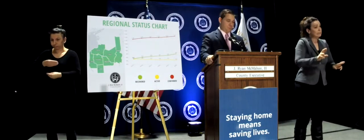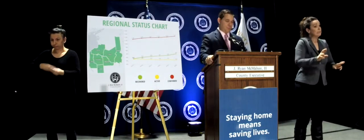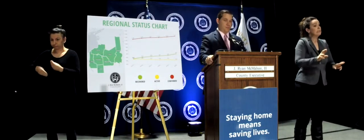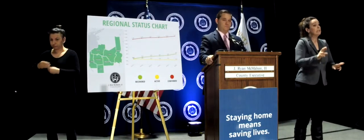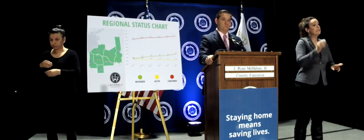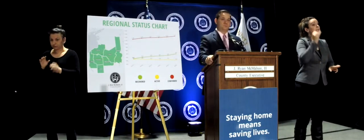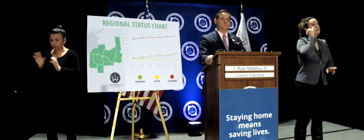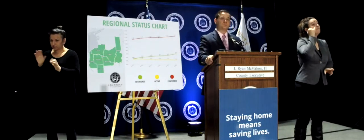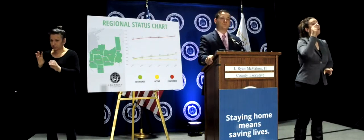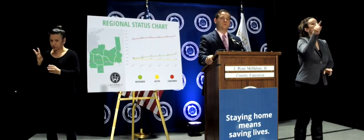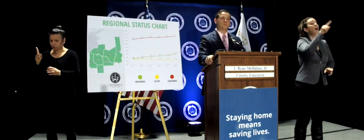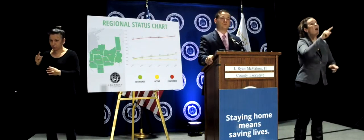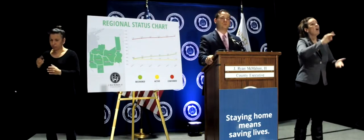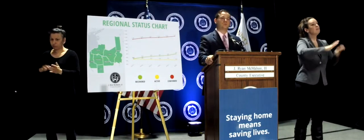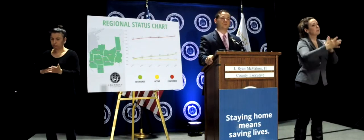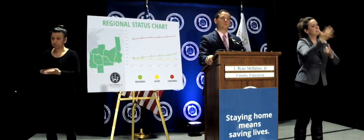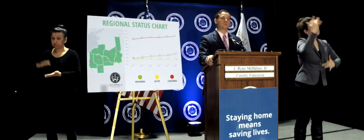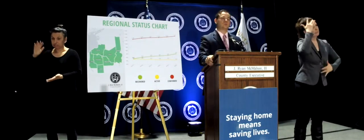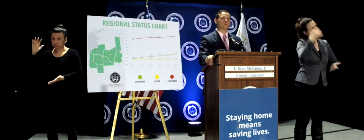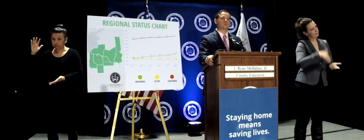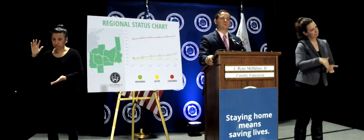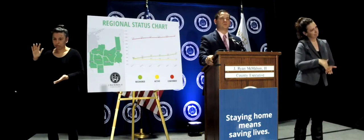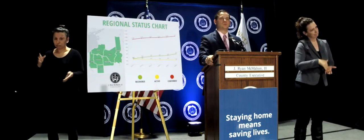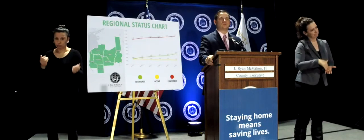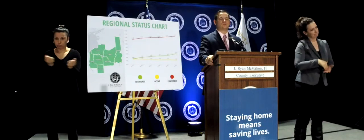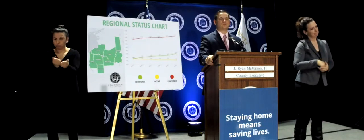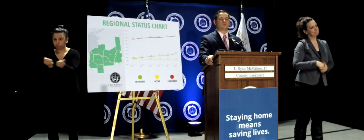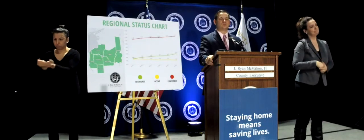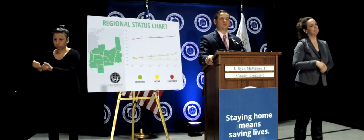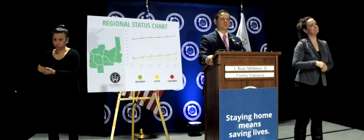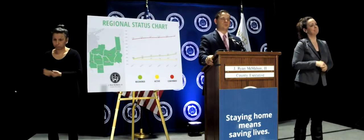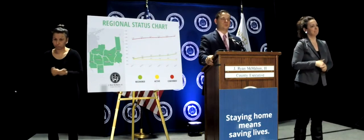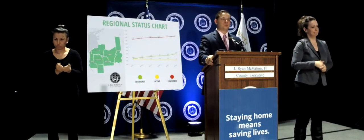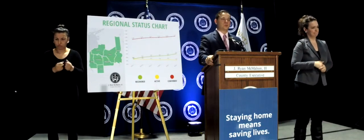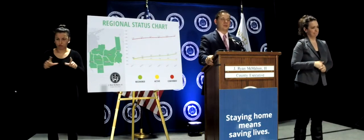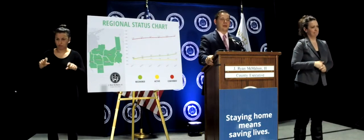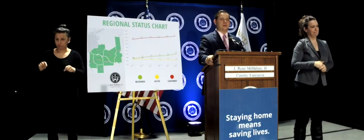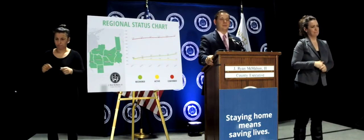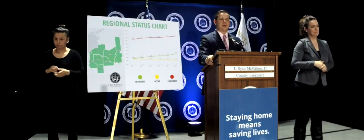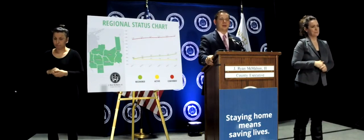you worry about people coming in from other regions and continuing to spread the virus?